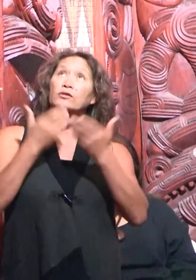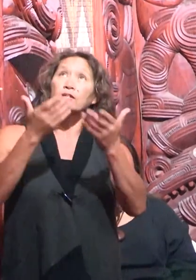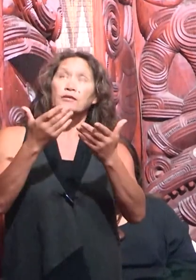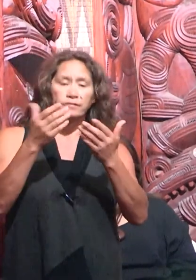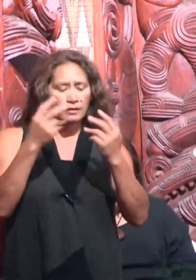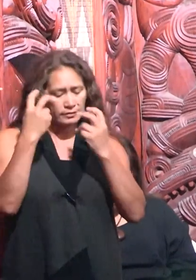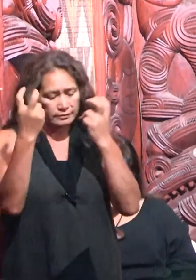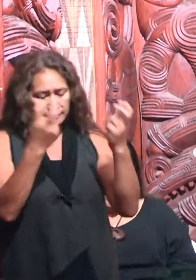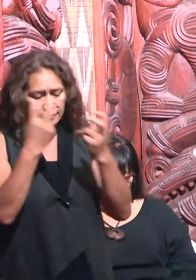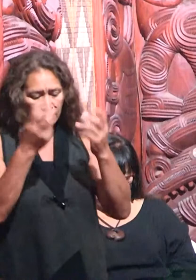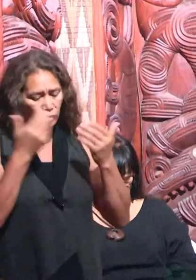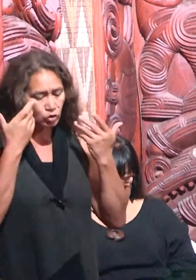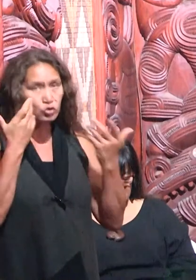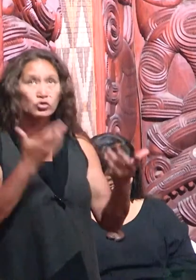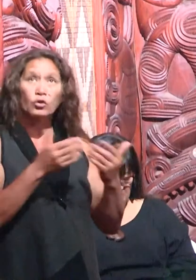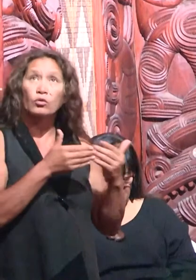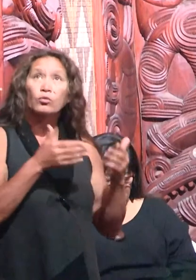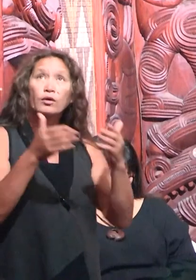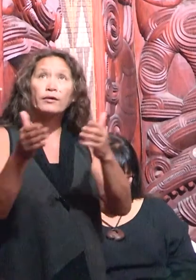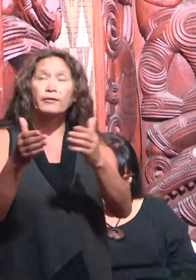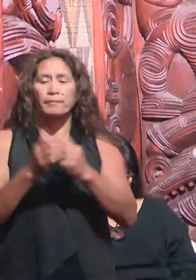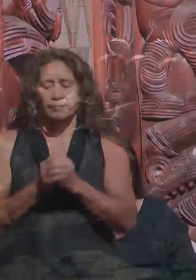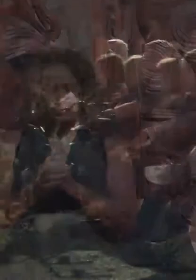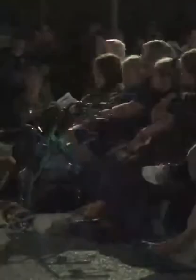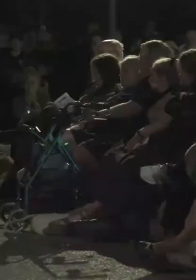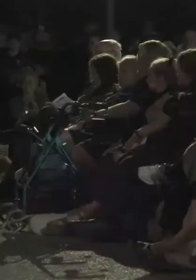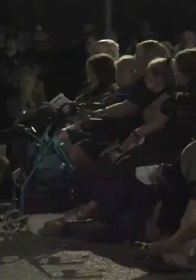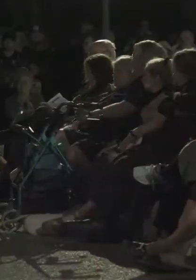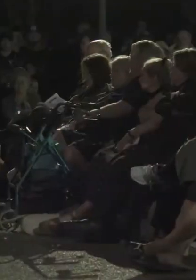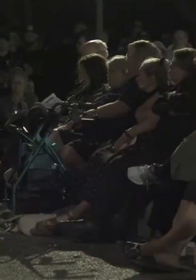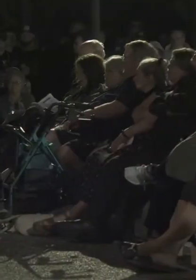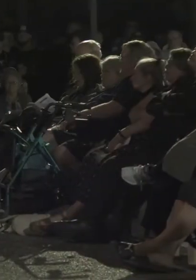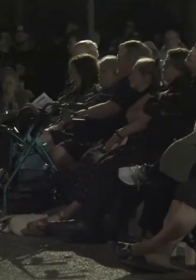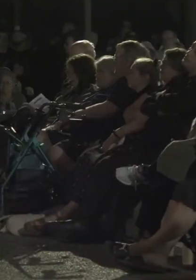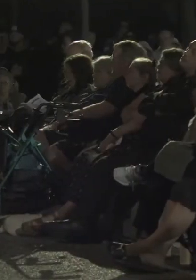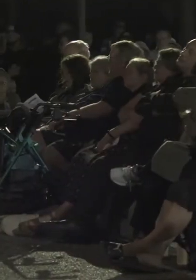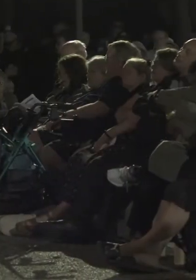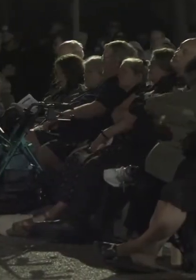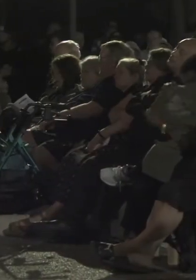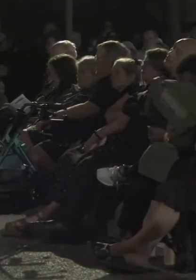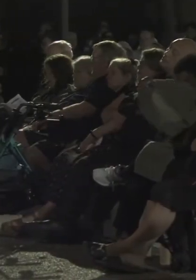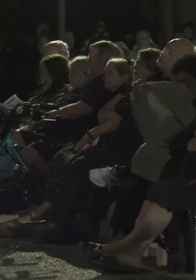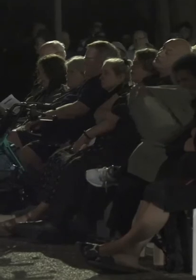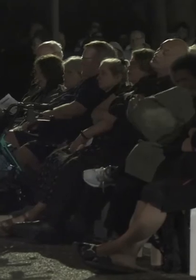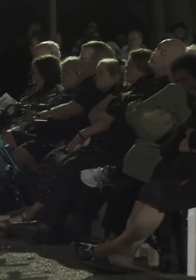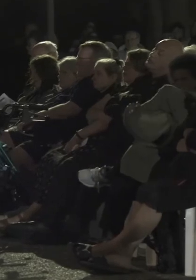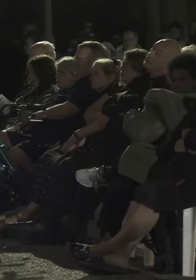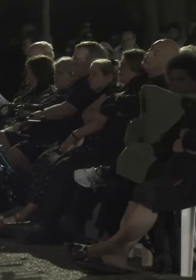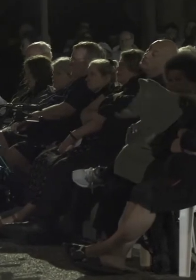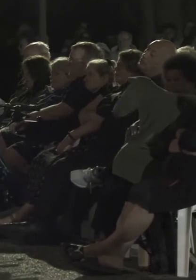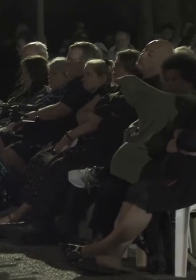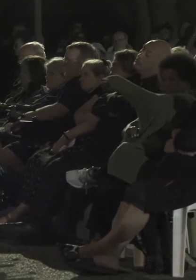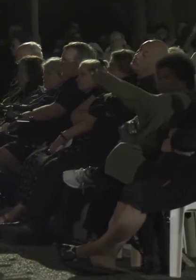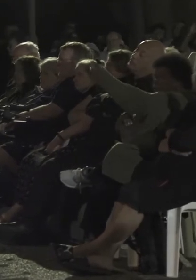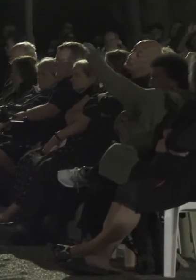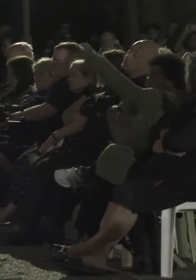way. When we knock, you answer. Praise you, Lord, unfailing lives. Make us now your